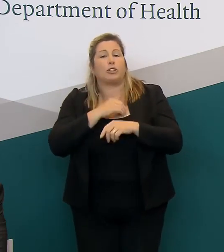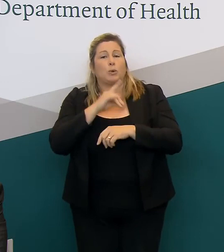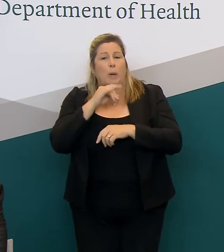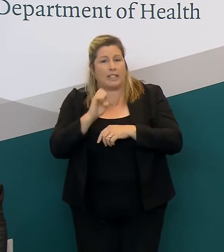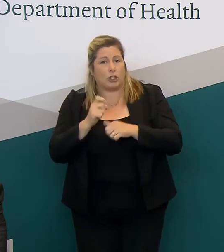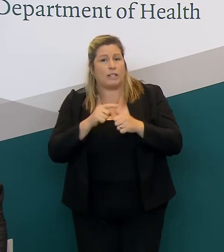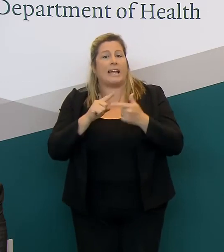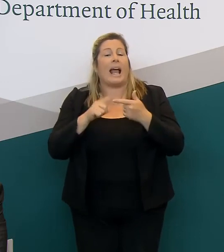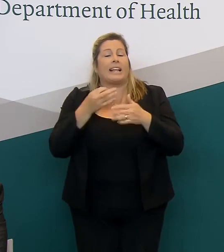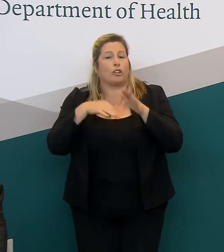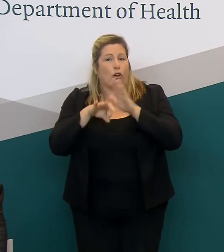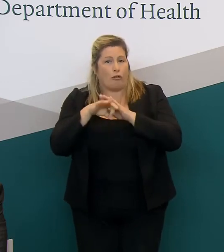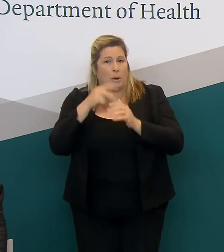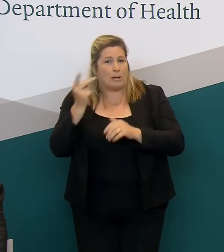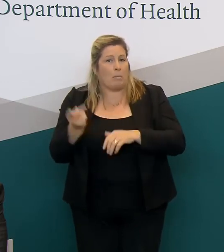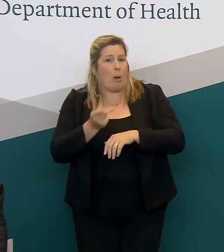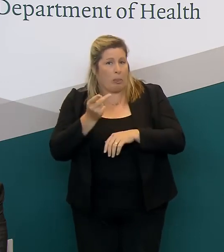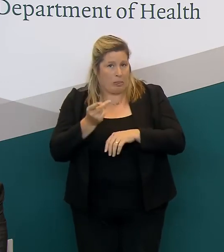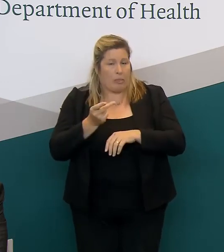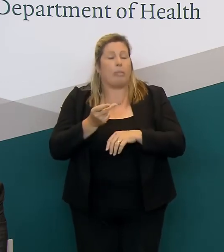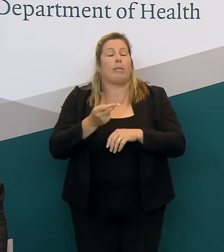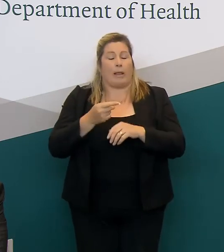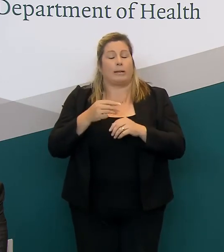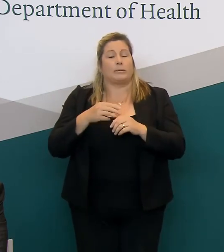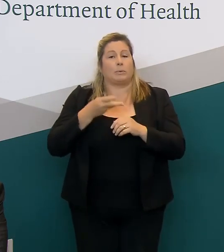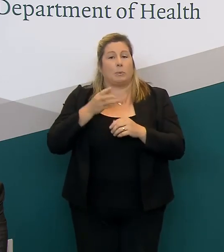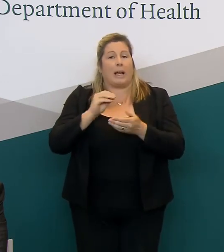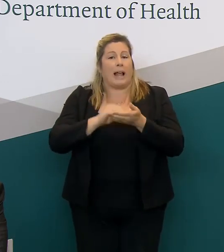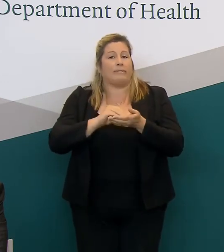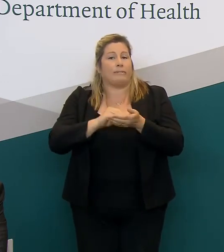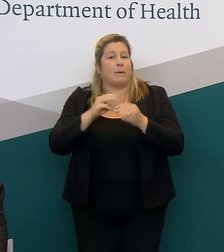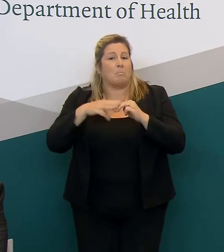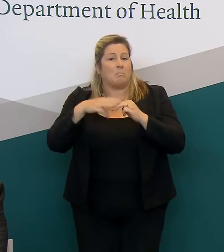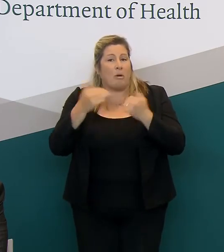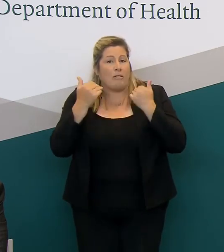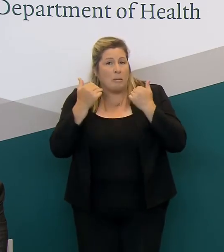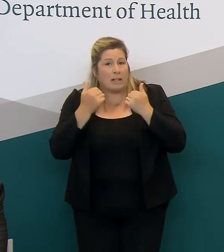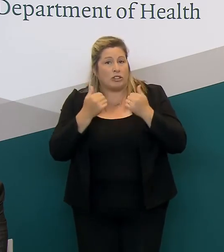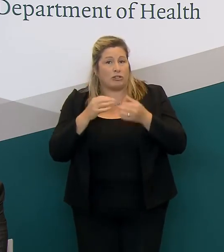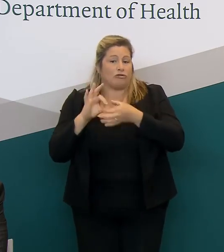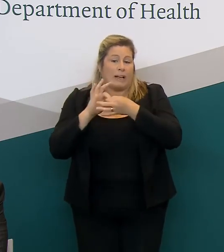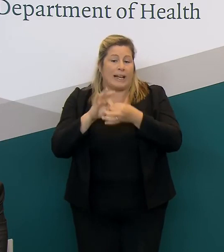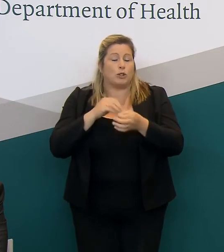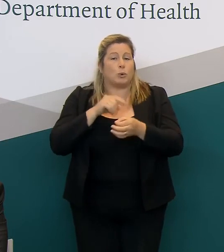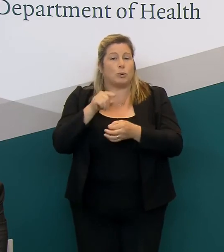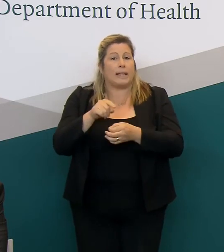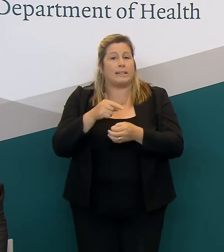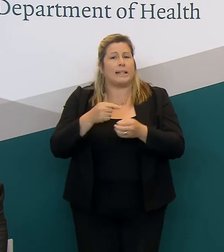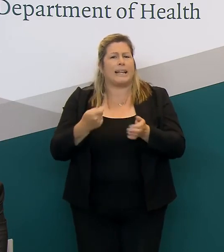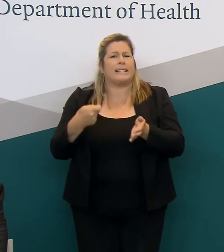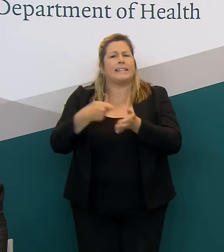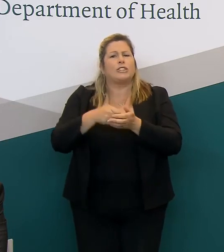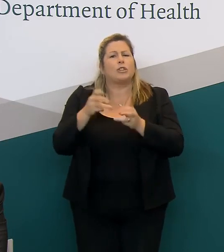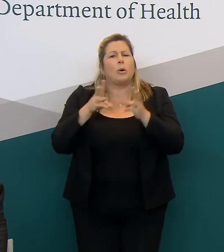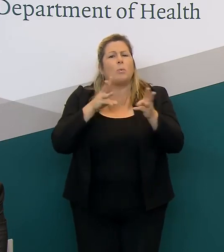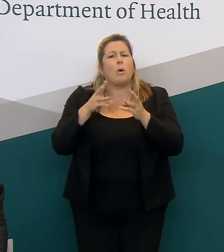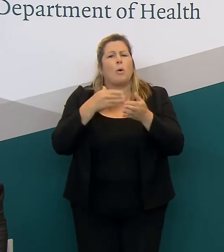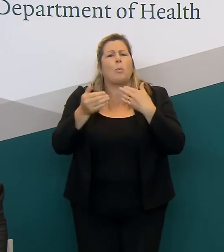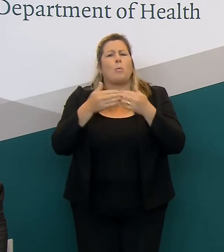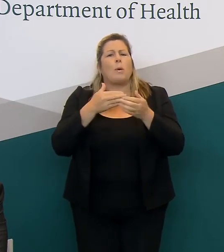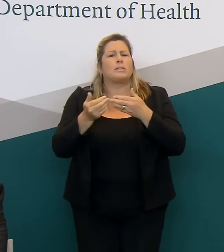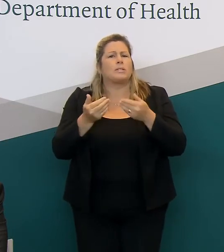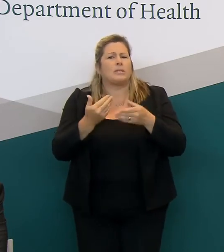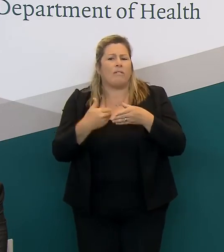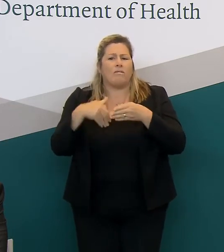that, and we're giving ongoing consideration to the nature of that. And we also want to do some additional work to look at what is an evolving